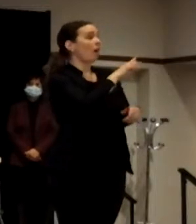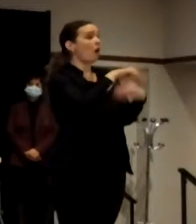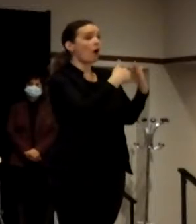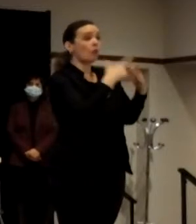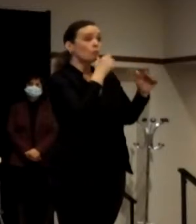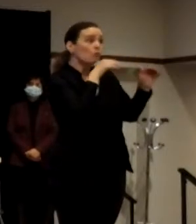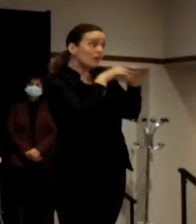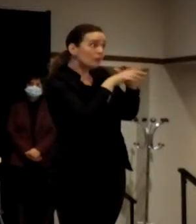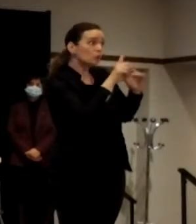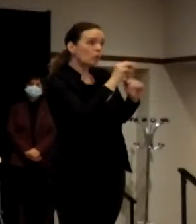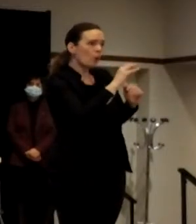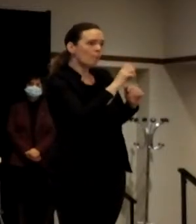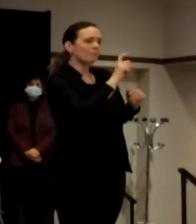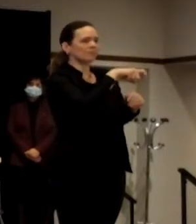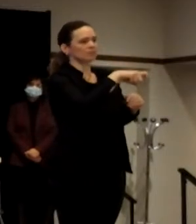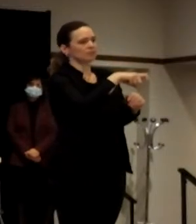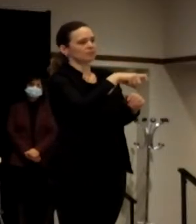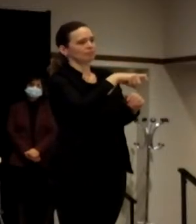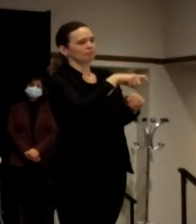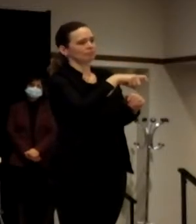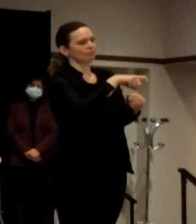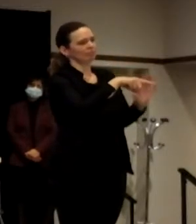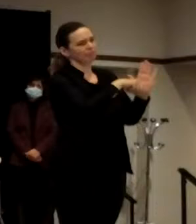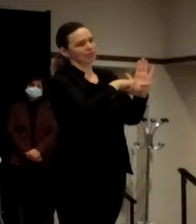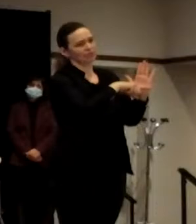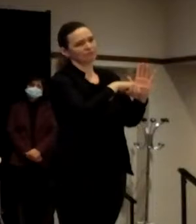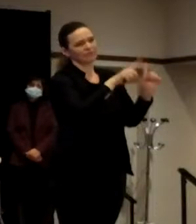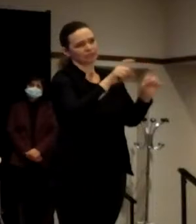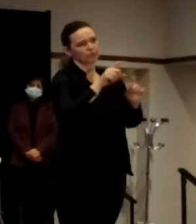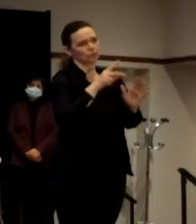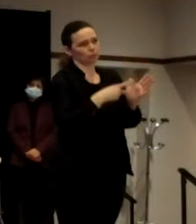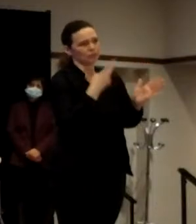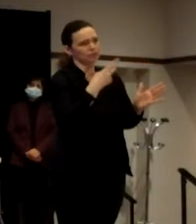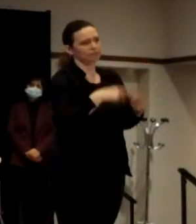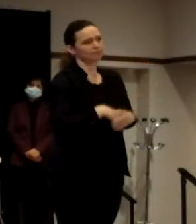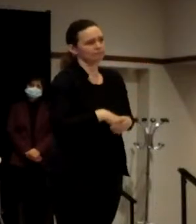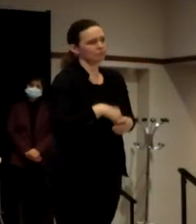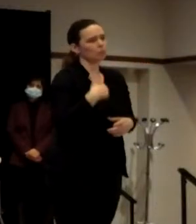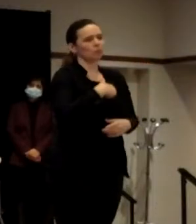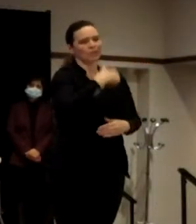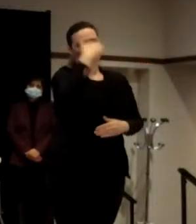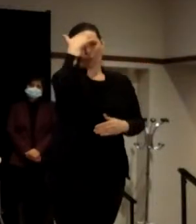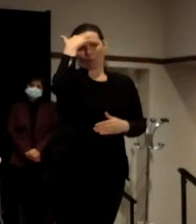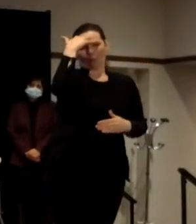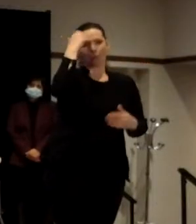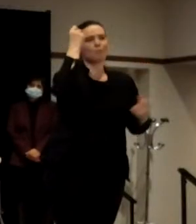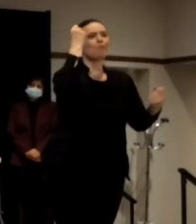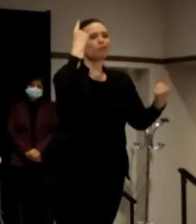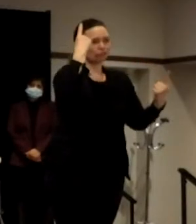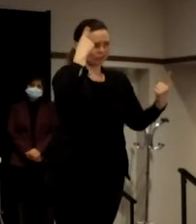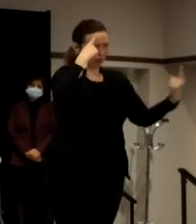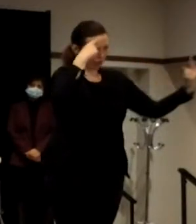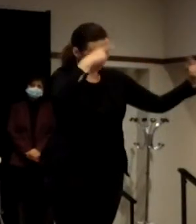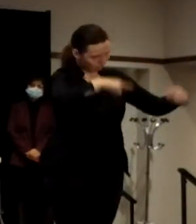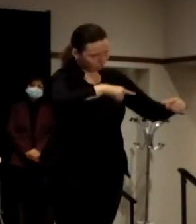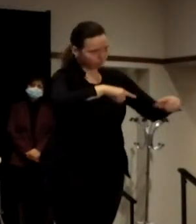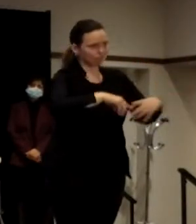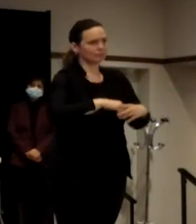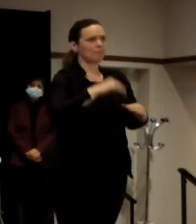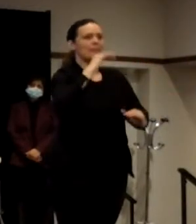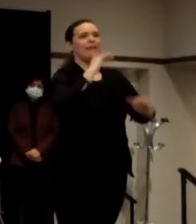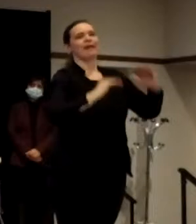at, and so we understood. We've been. It's about balance, and